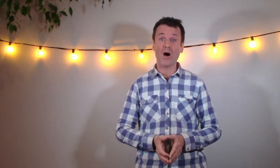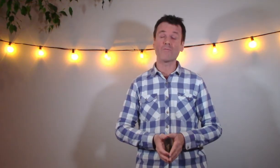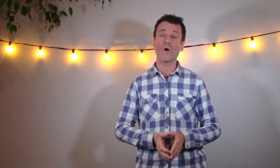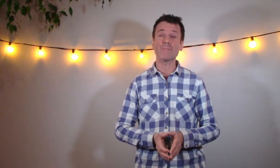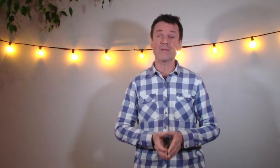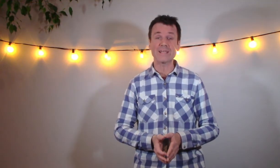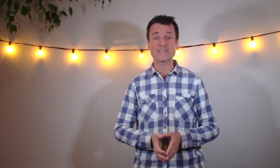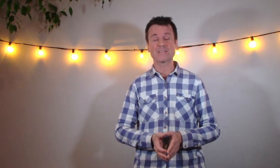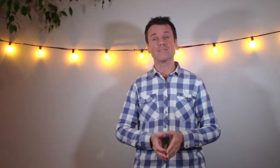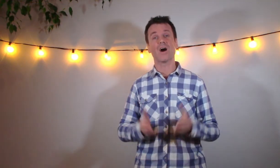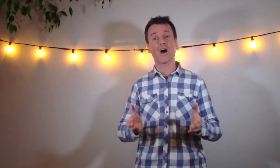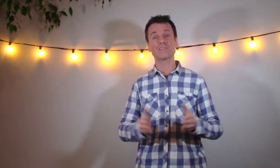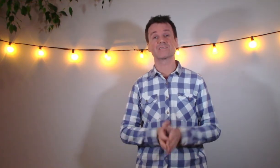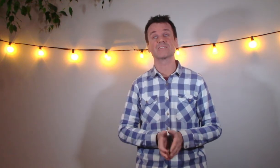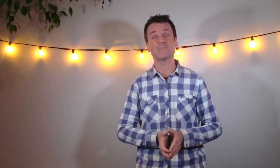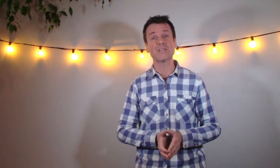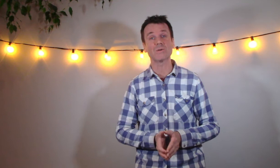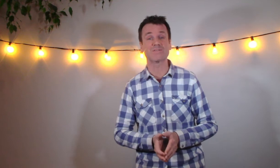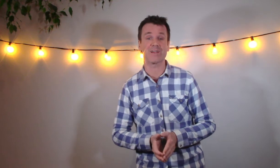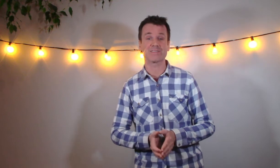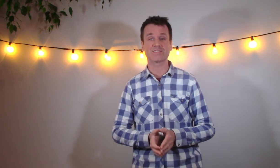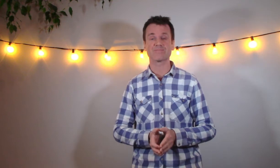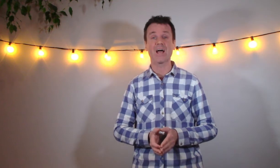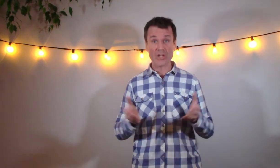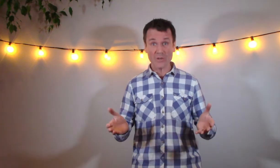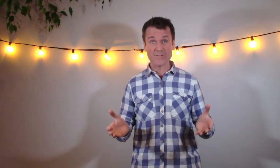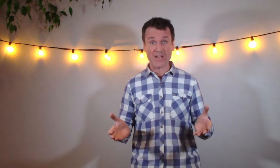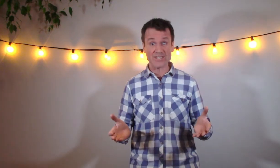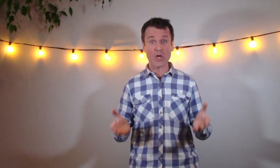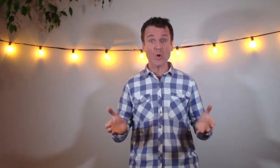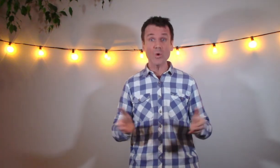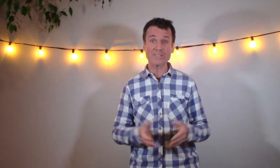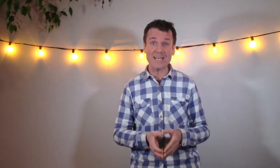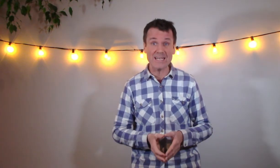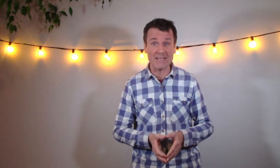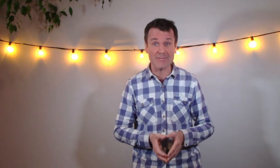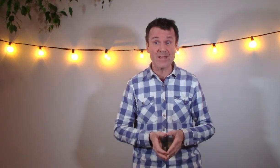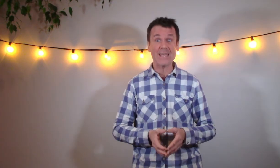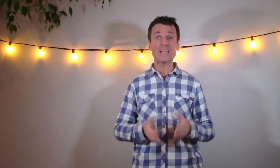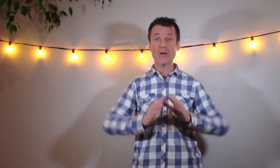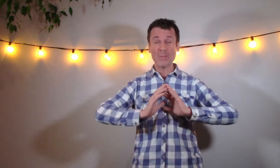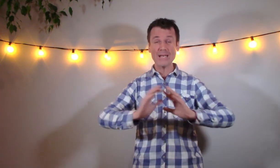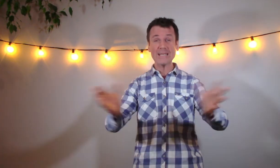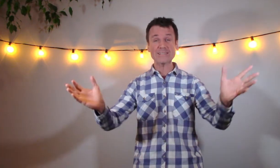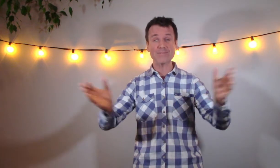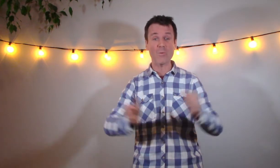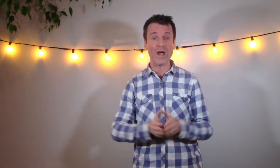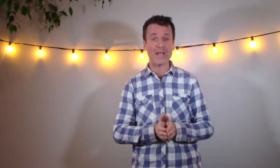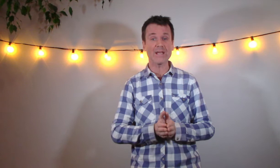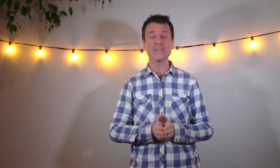what it means for us to be God's friends. God's friends are called to live in a completely different way to